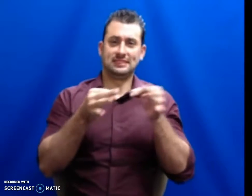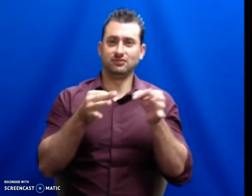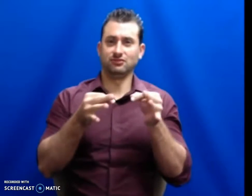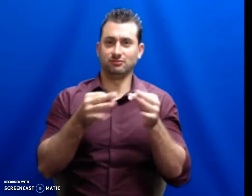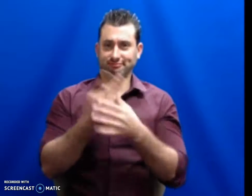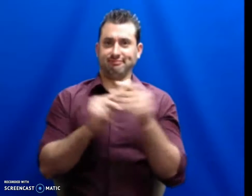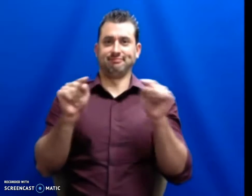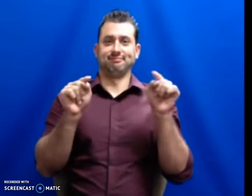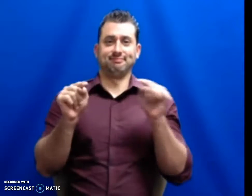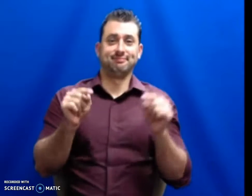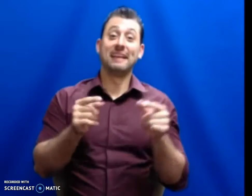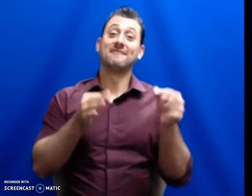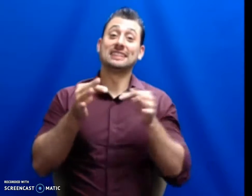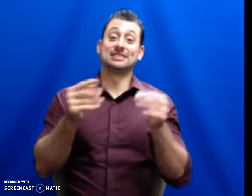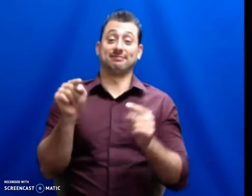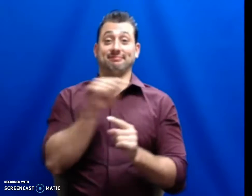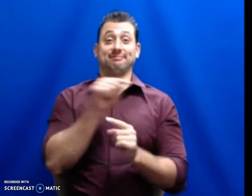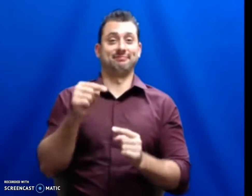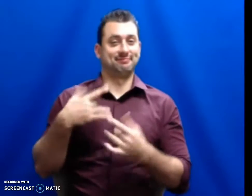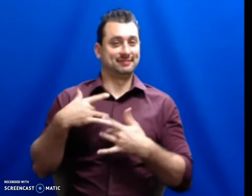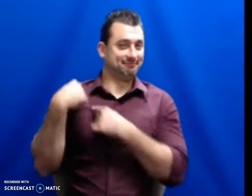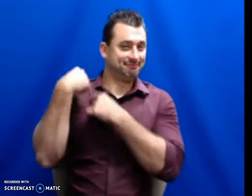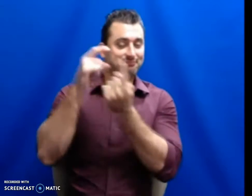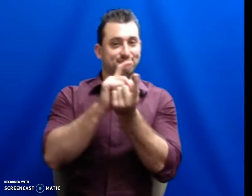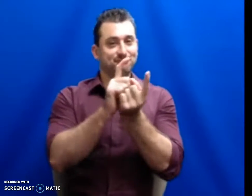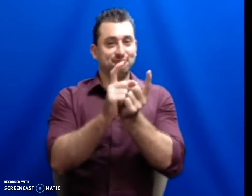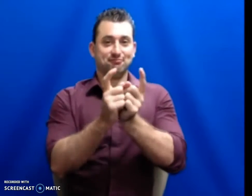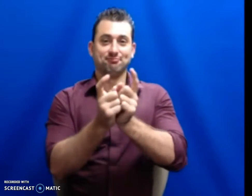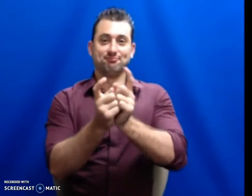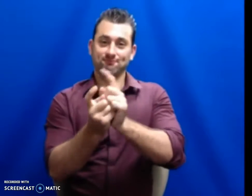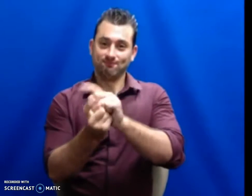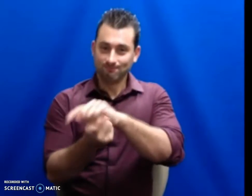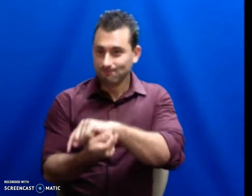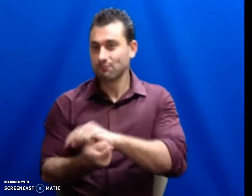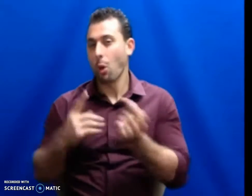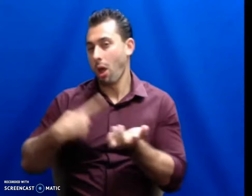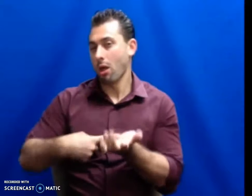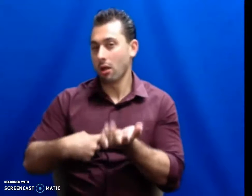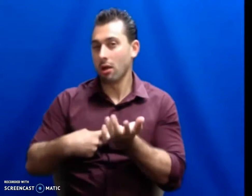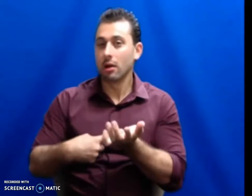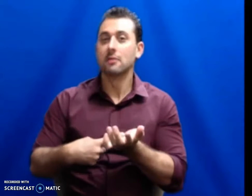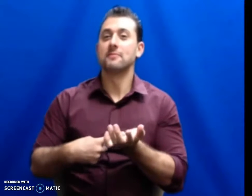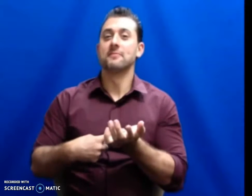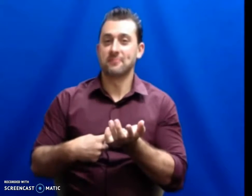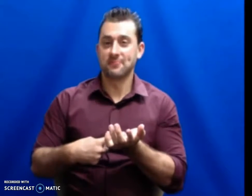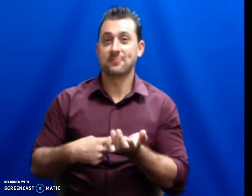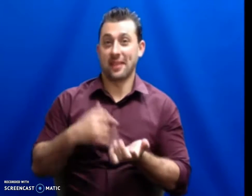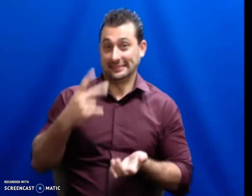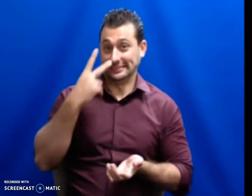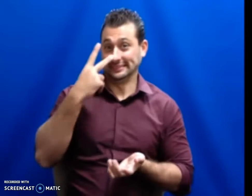It is a very complex definition between the two of them, and the definition does tend to change over the